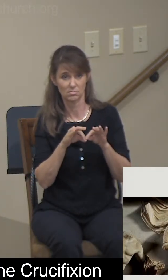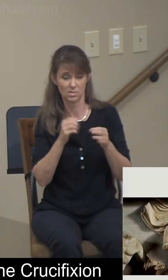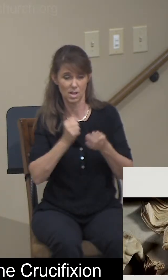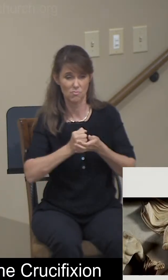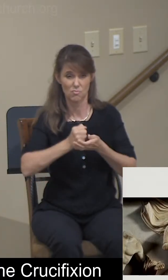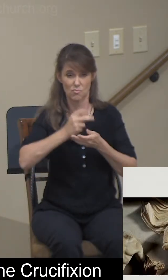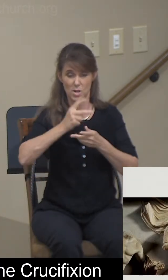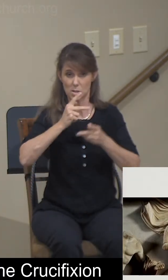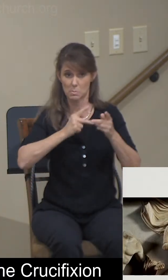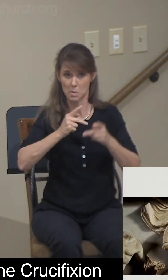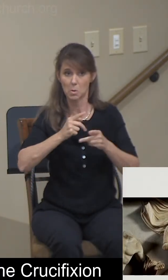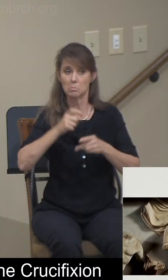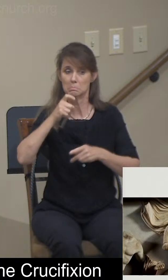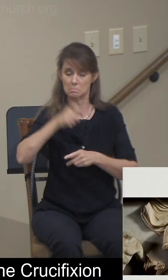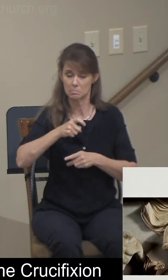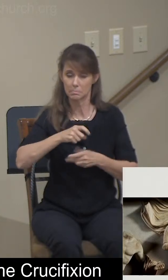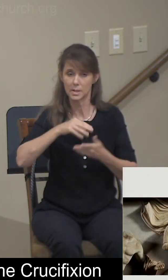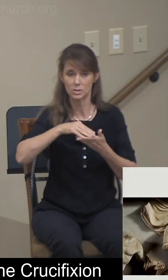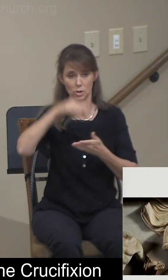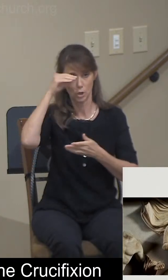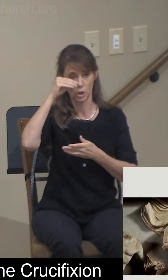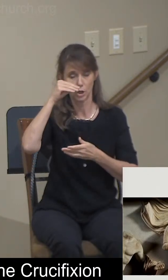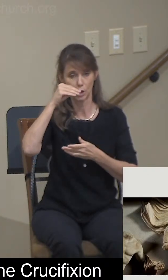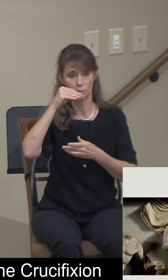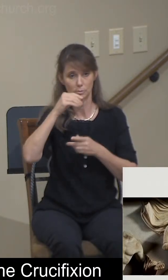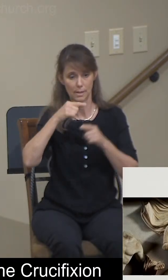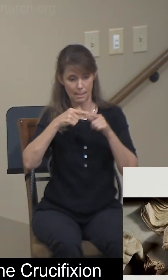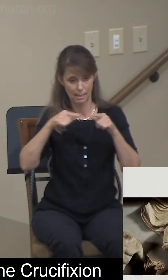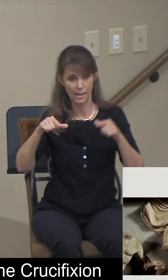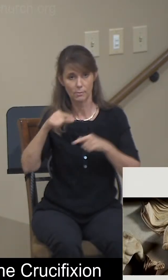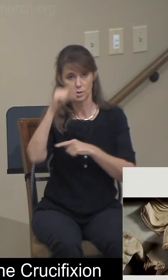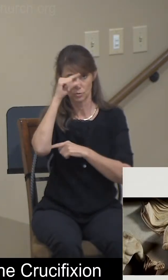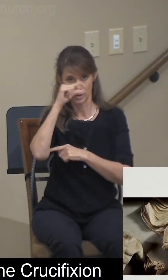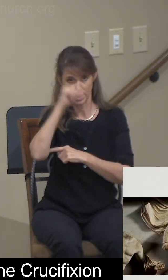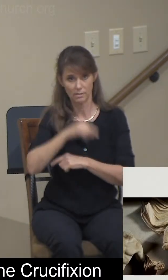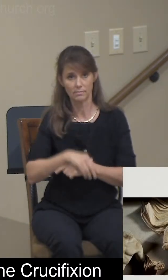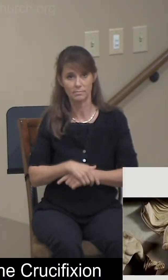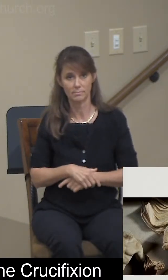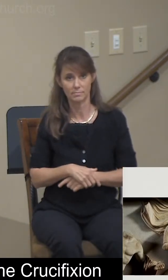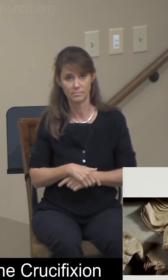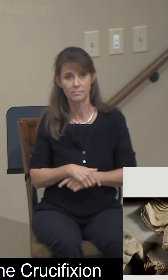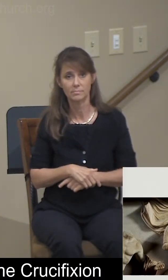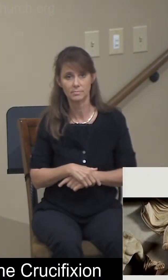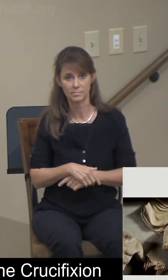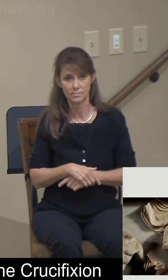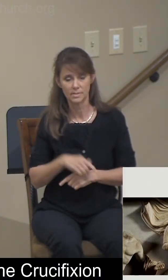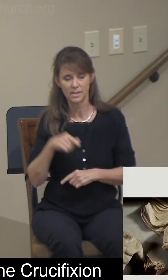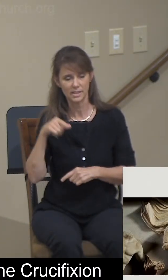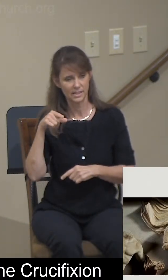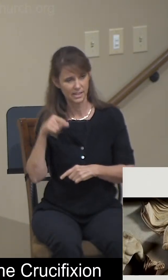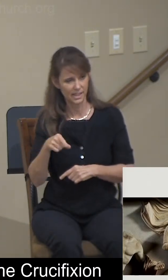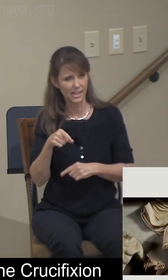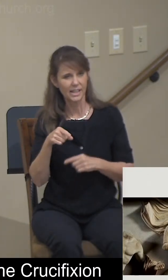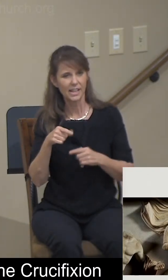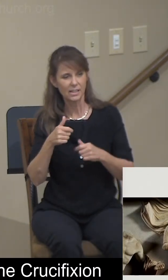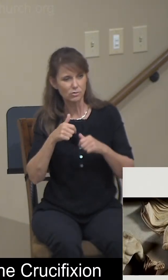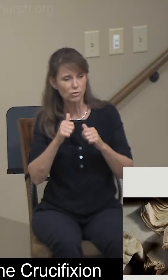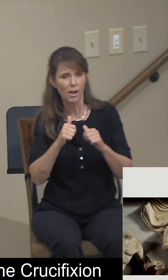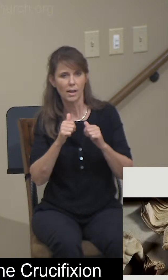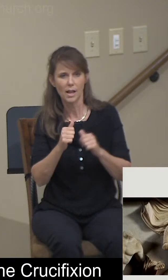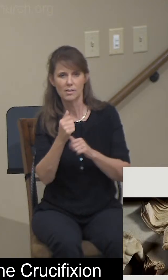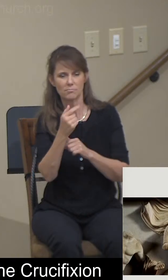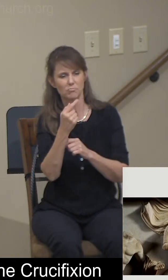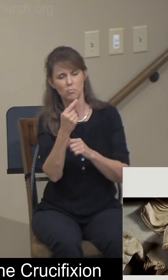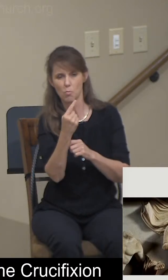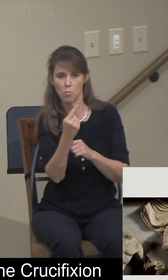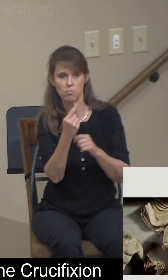learn to speak Greek. Alexander and this sort of Hellenization attempt, this attempt at one humanity, is not really aimed at the lower classes. Is